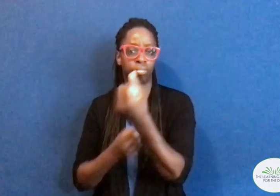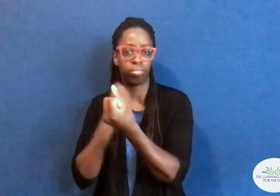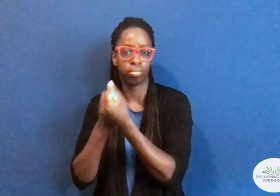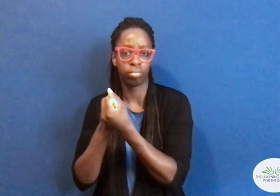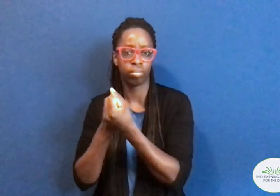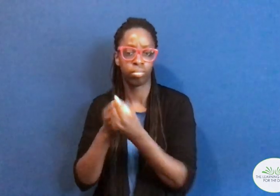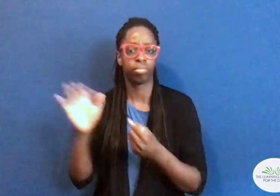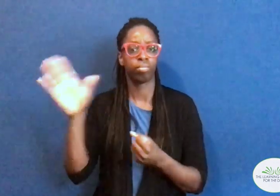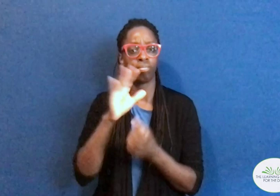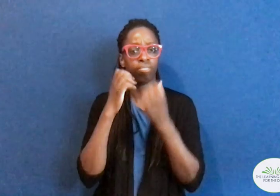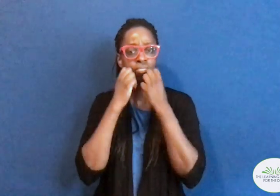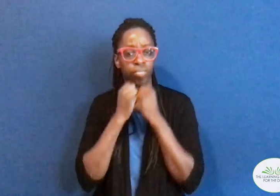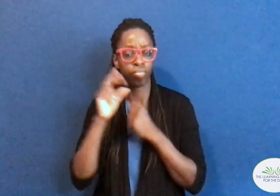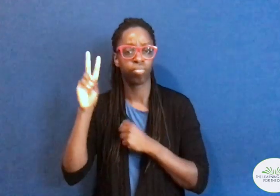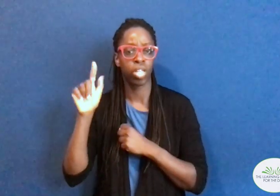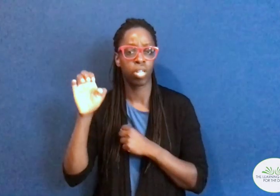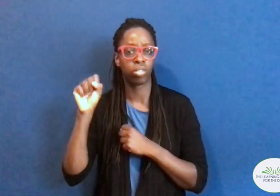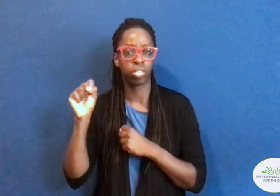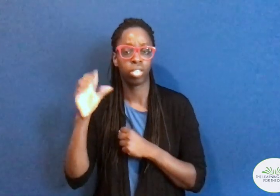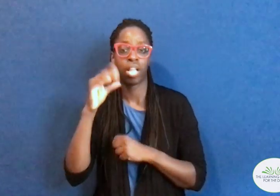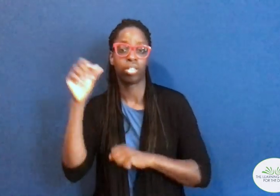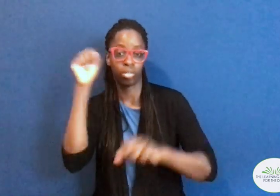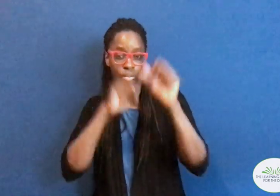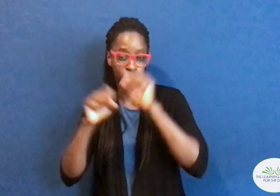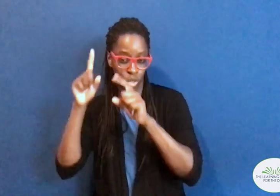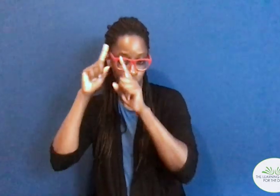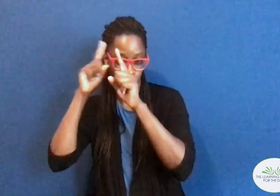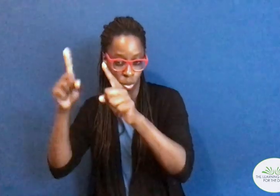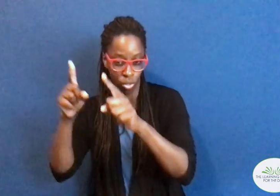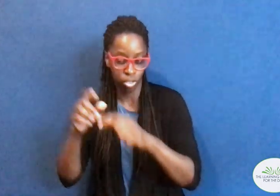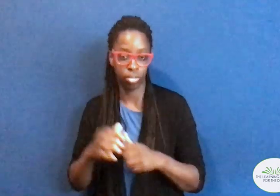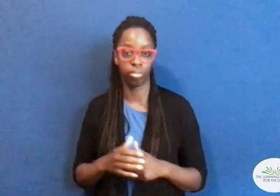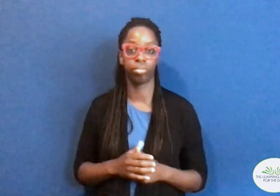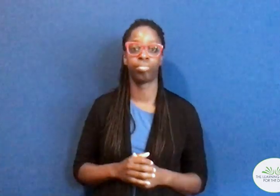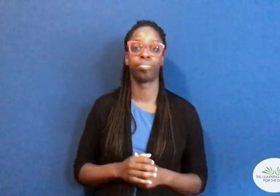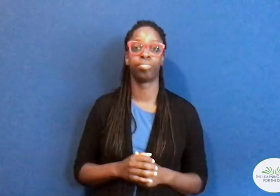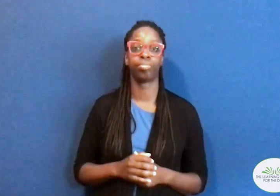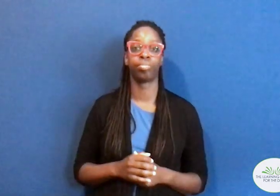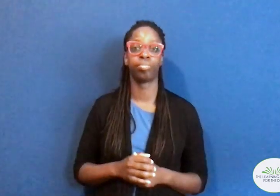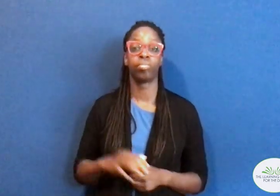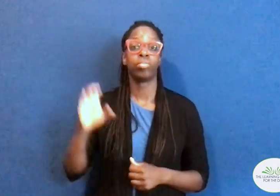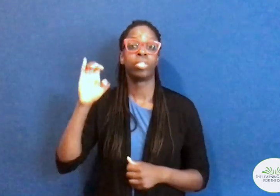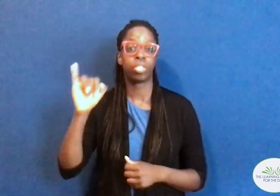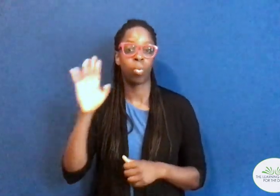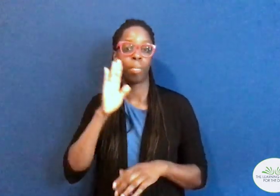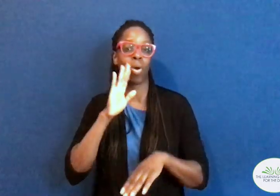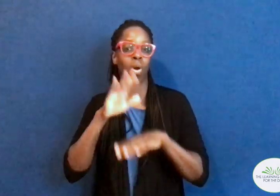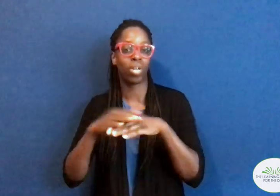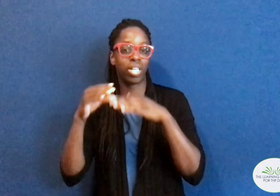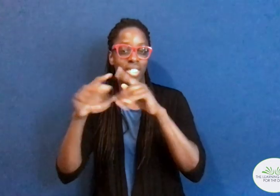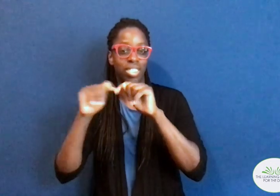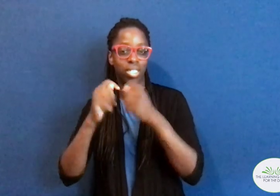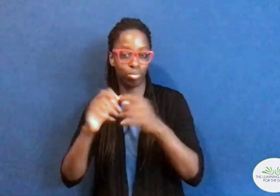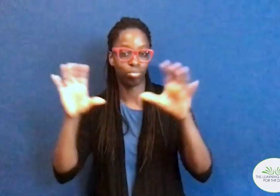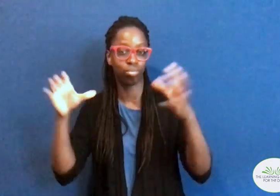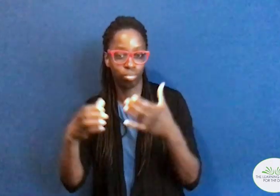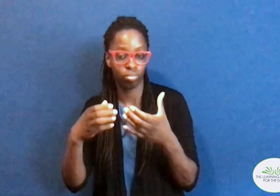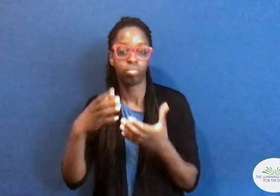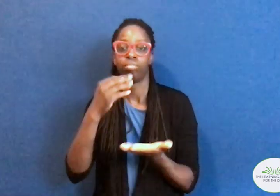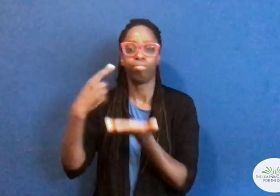The position of the Chief Equity and Inclusion Officer will report directly to the CEO and serve as a member of our executive leadership